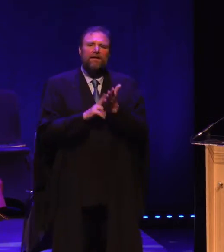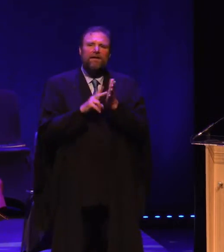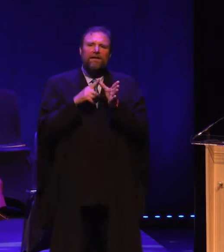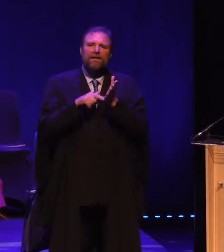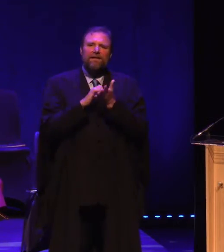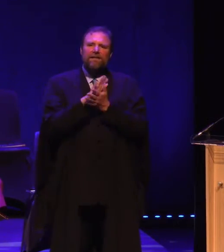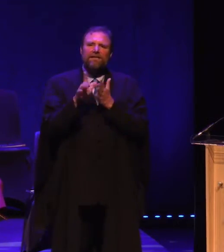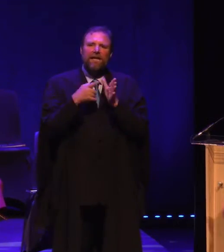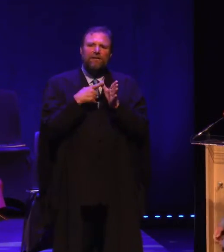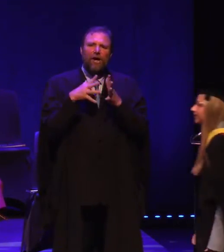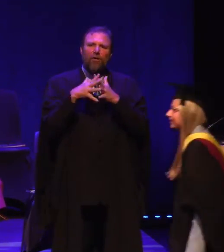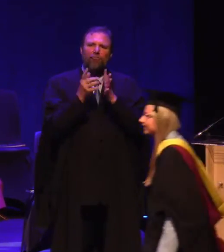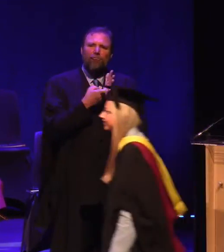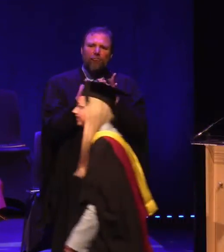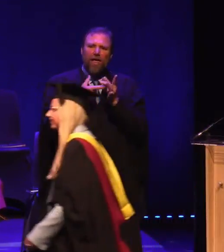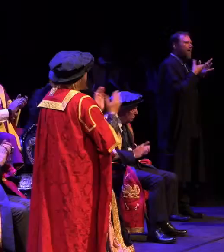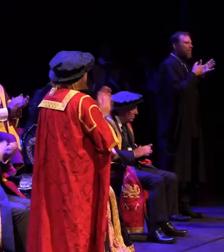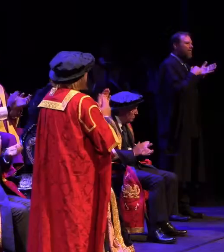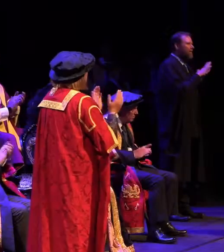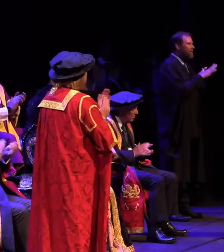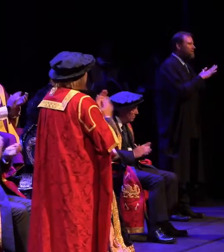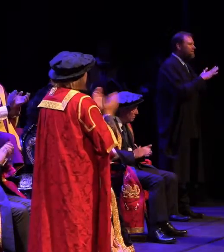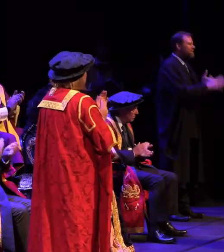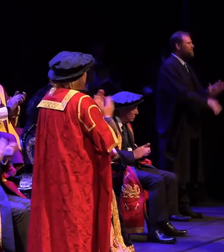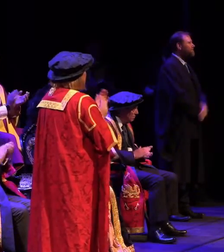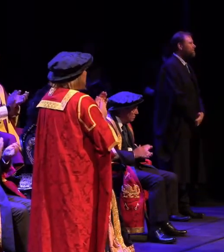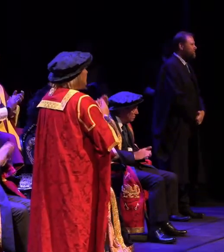Natasha Wraith.